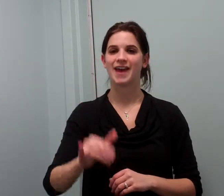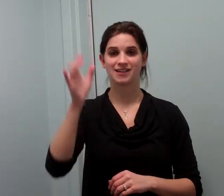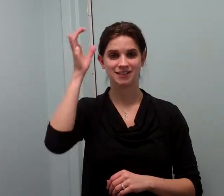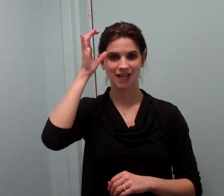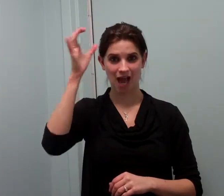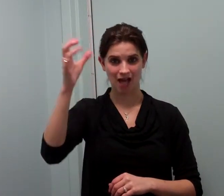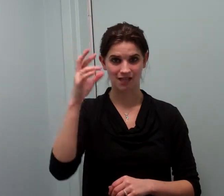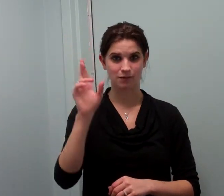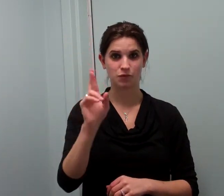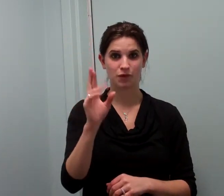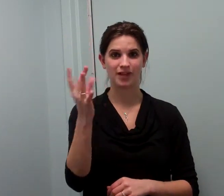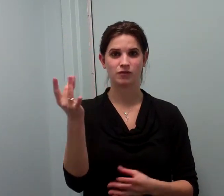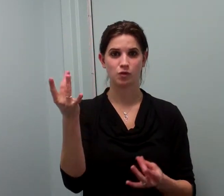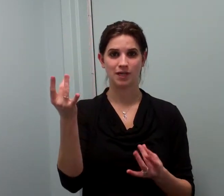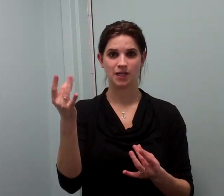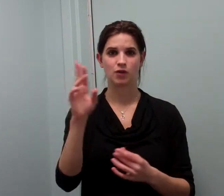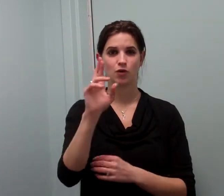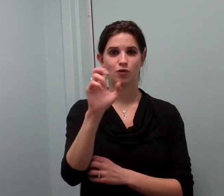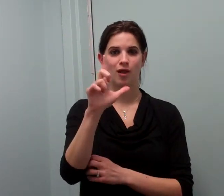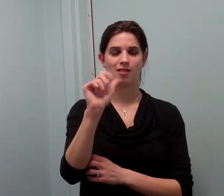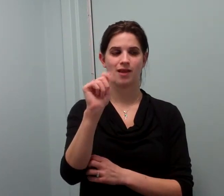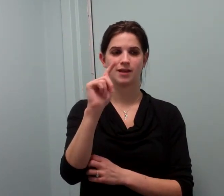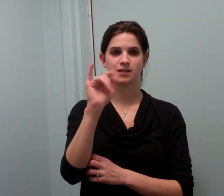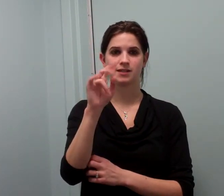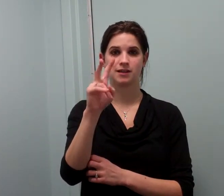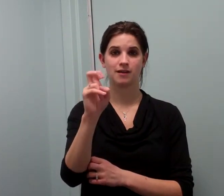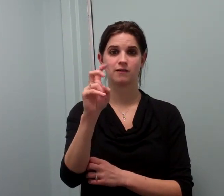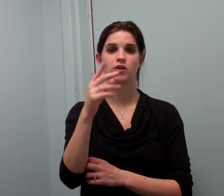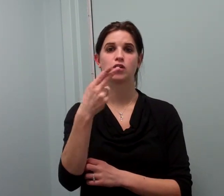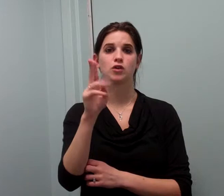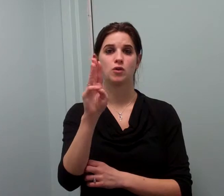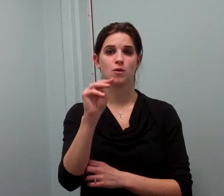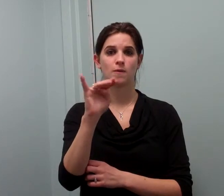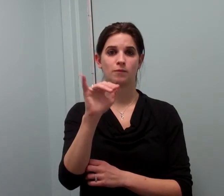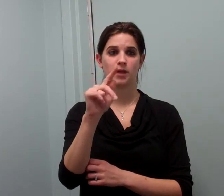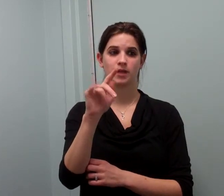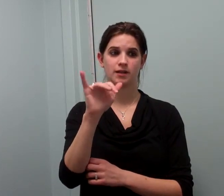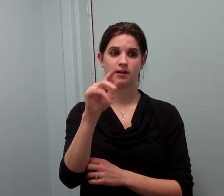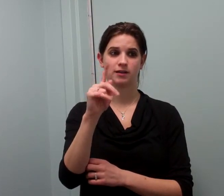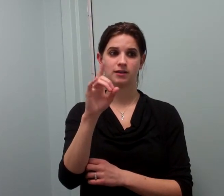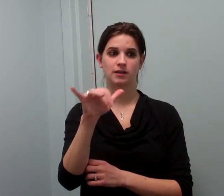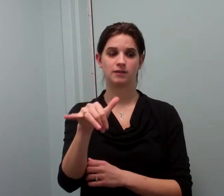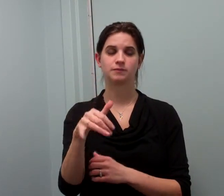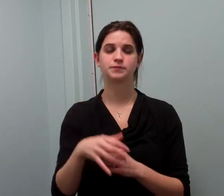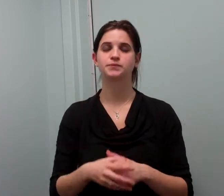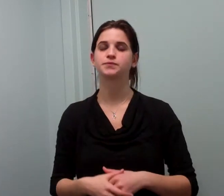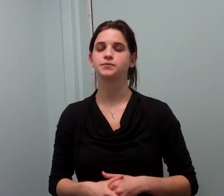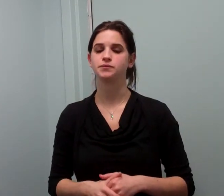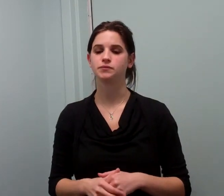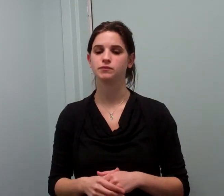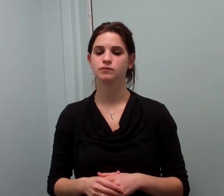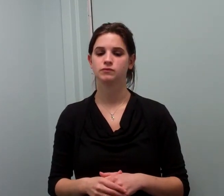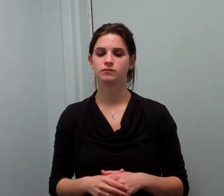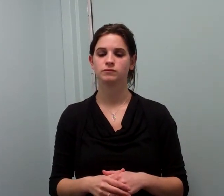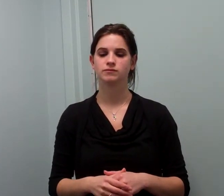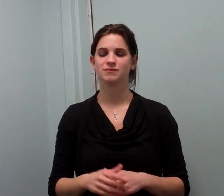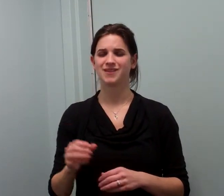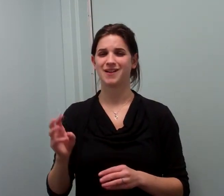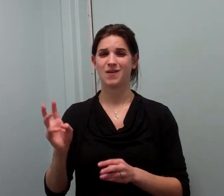Weatherman has a nifty little devices to determine relative humidity. They know, depending on what the temperature is, how much